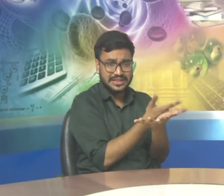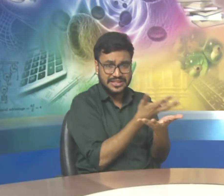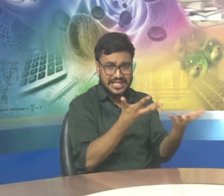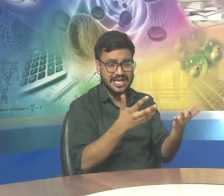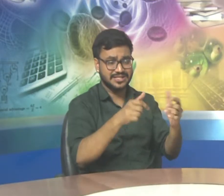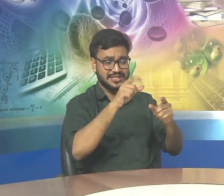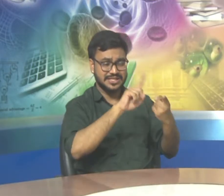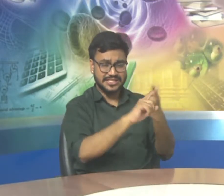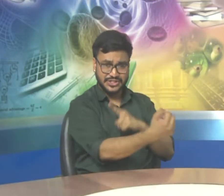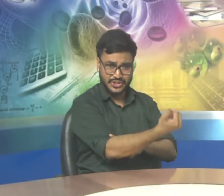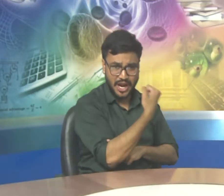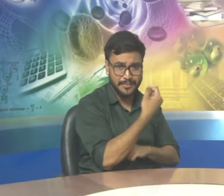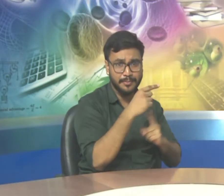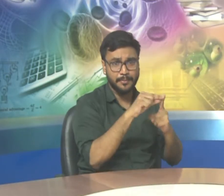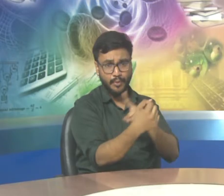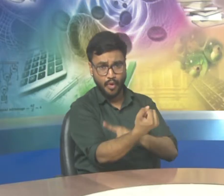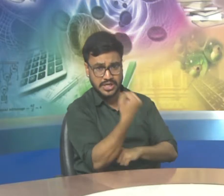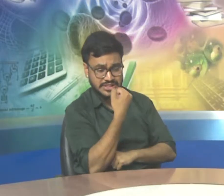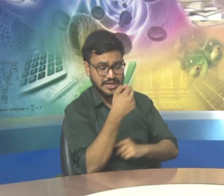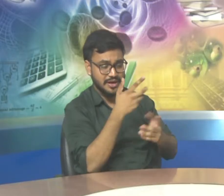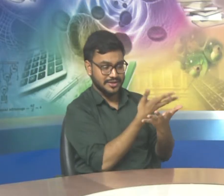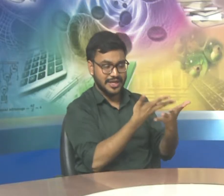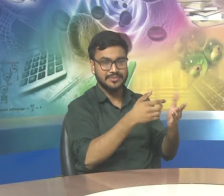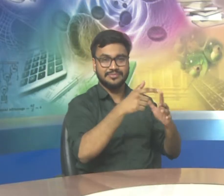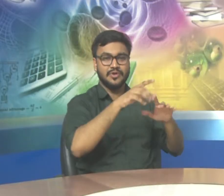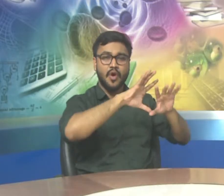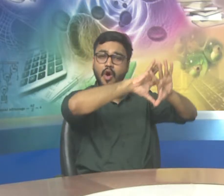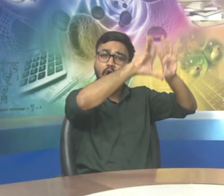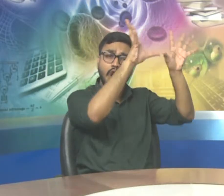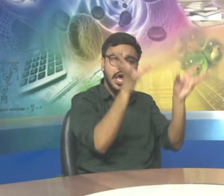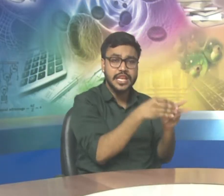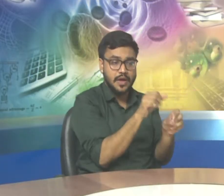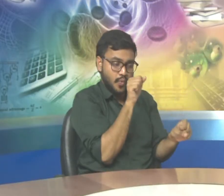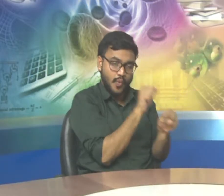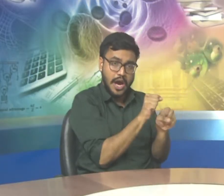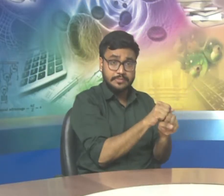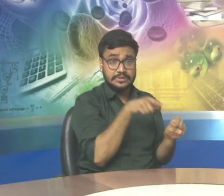But in science, work has a special meaning,